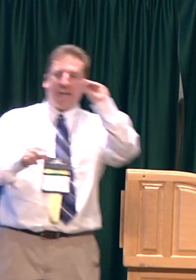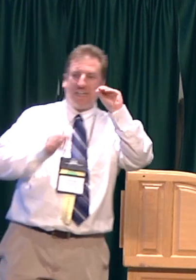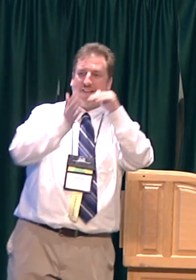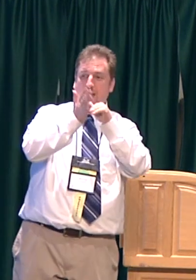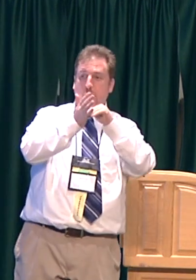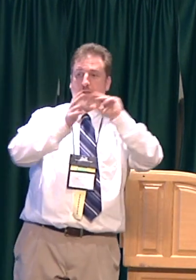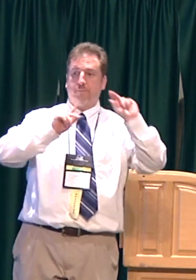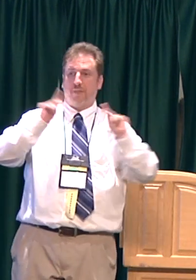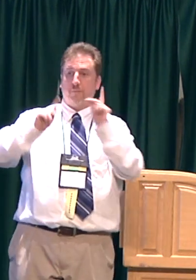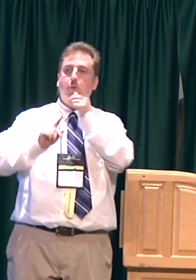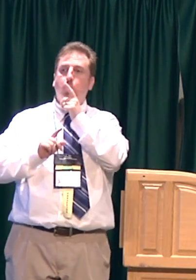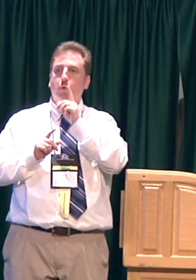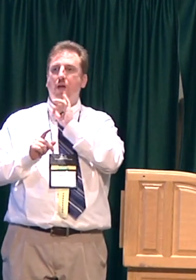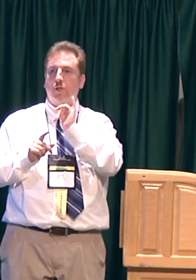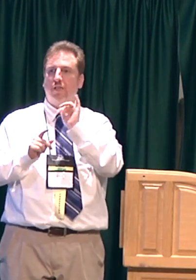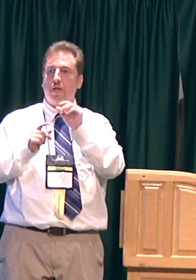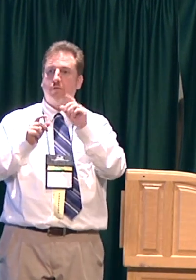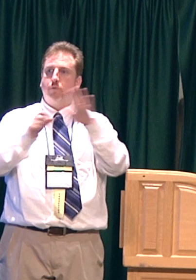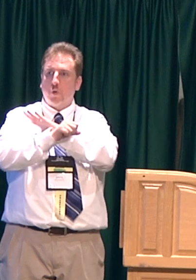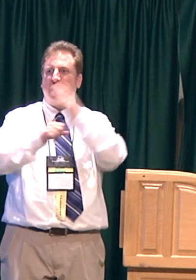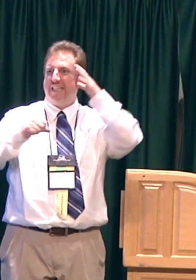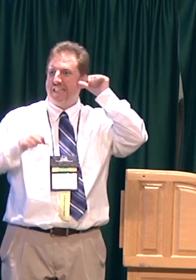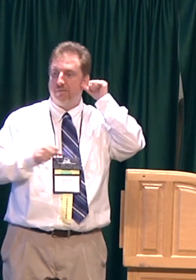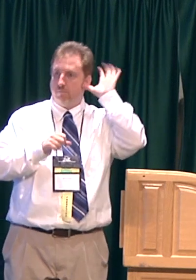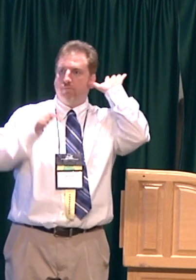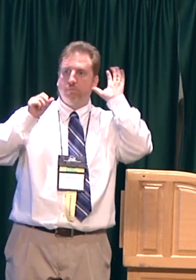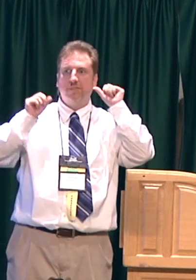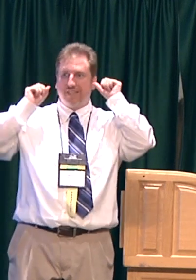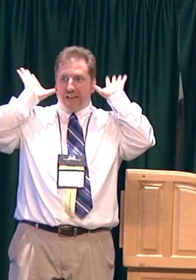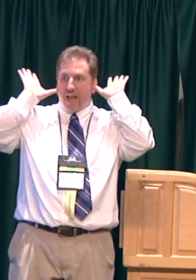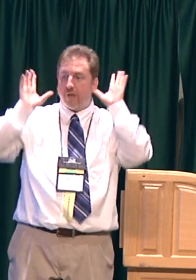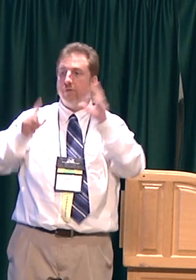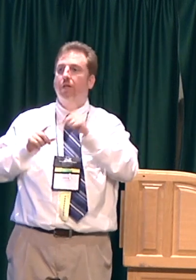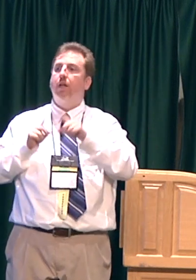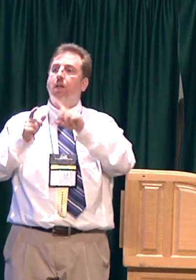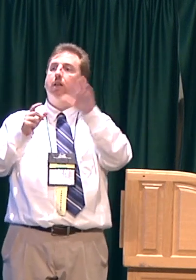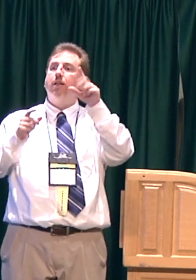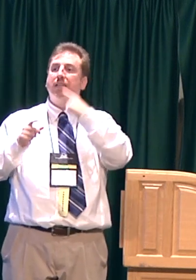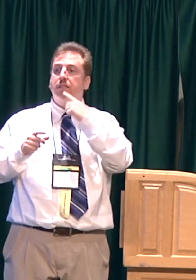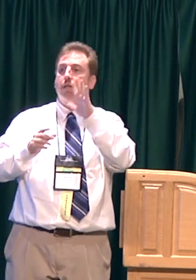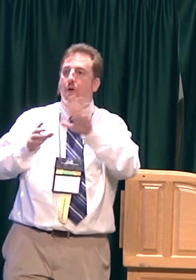their official estimation is 90,000 who are profoundly